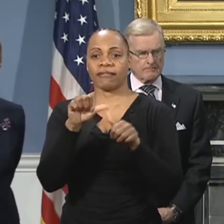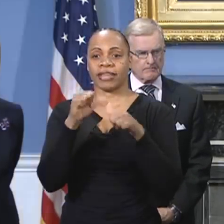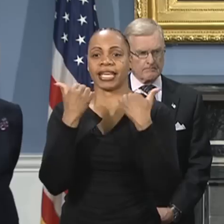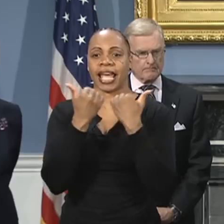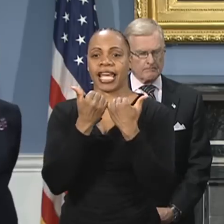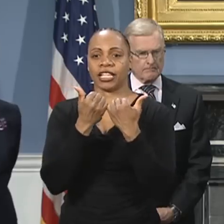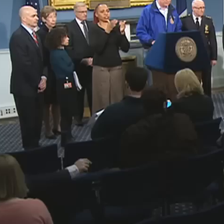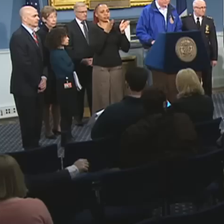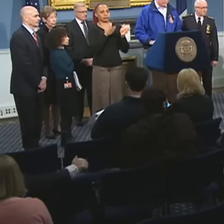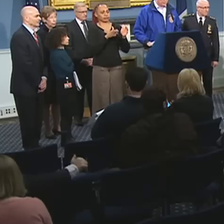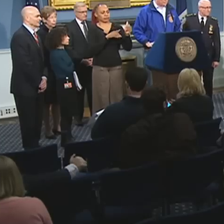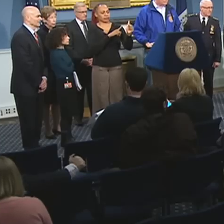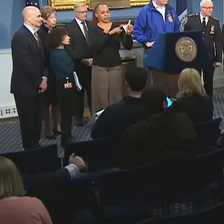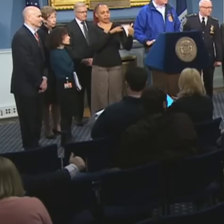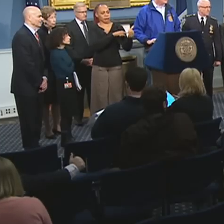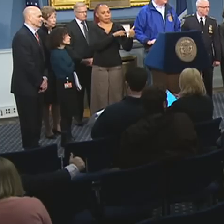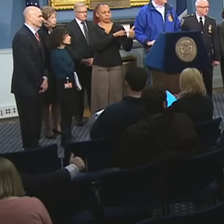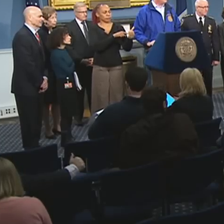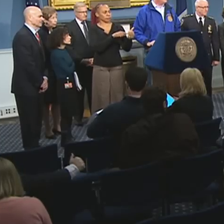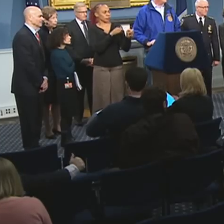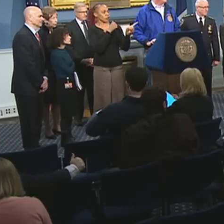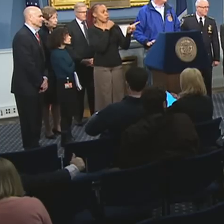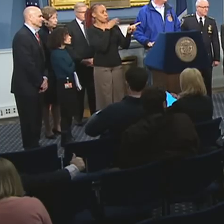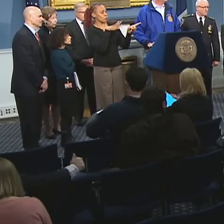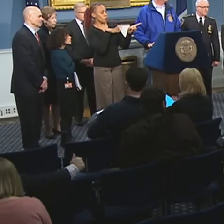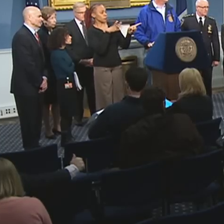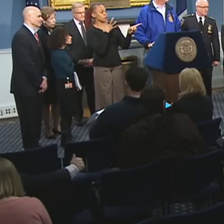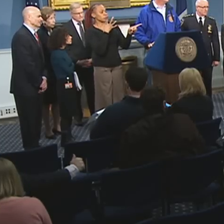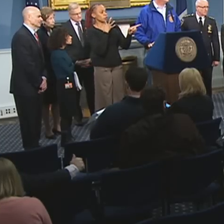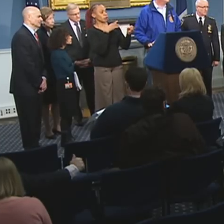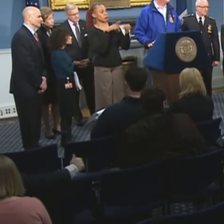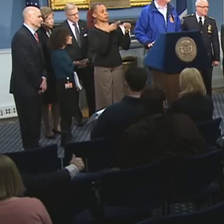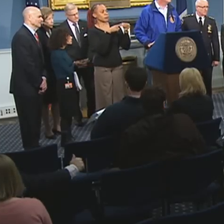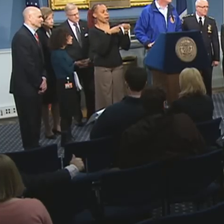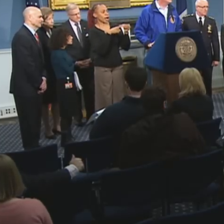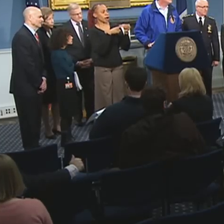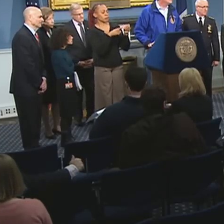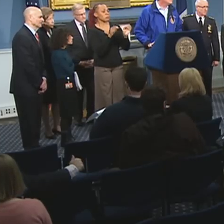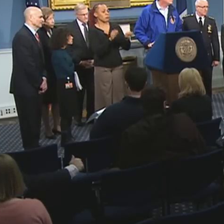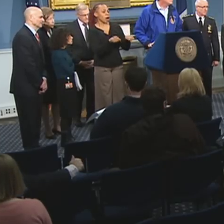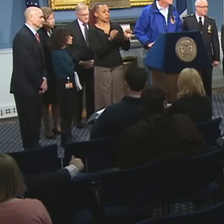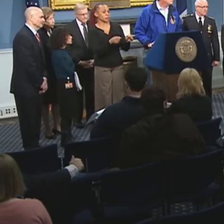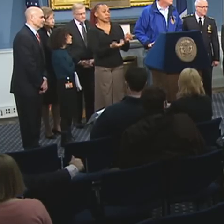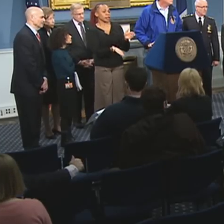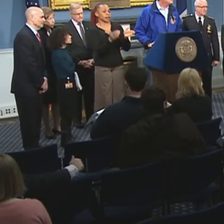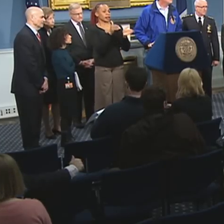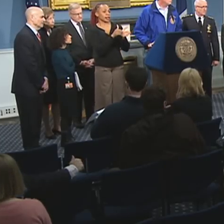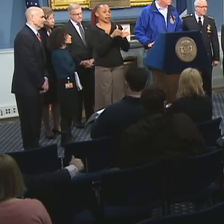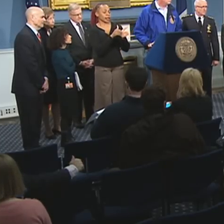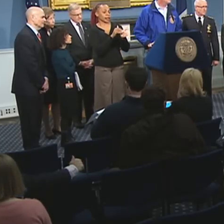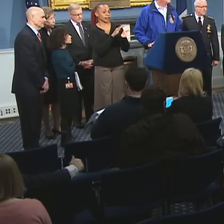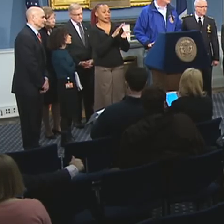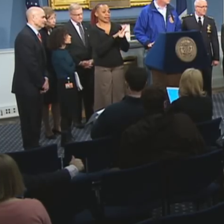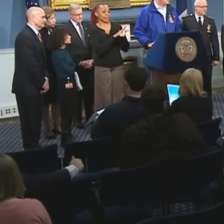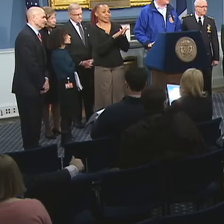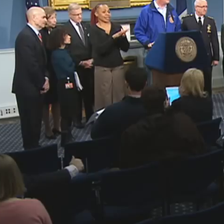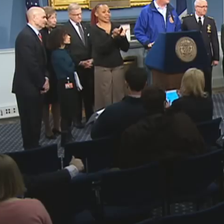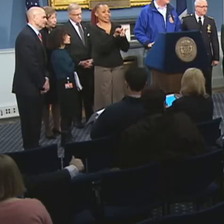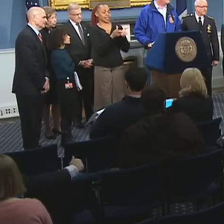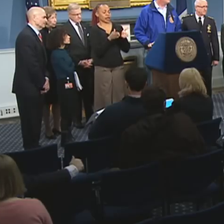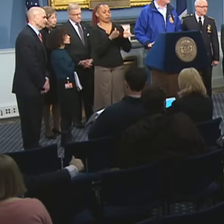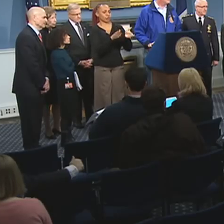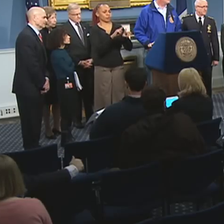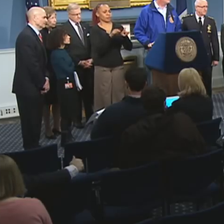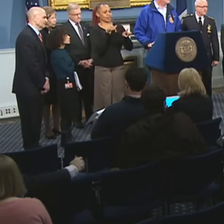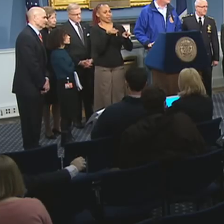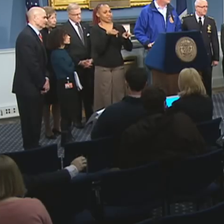Sally. You mentioned you're studying possibly redoing some of the routes in the future, I guess not for this storm. Correct.